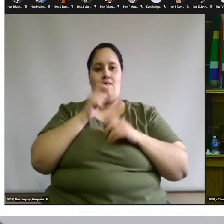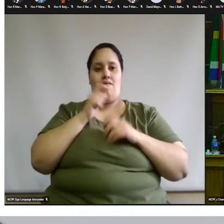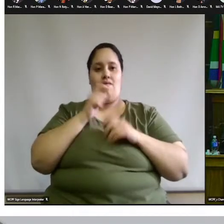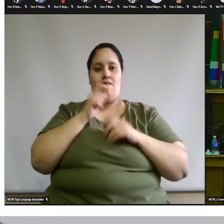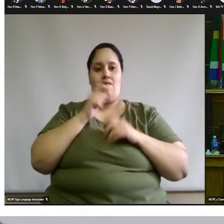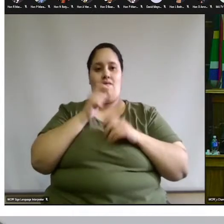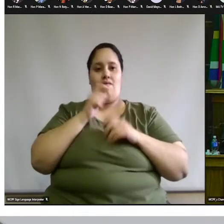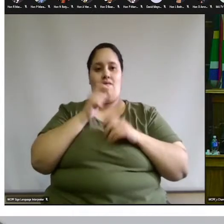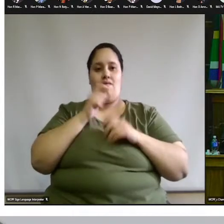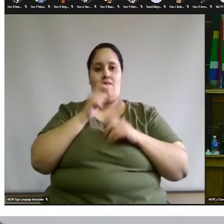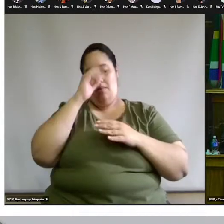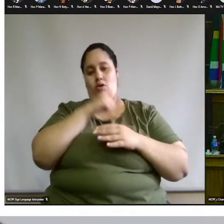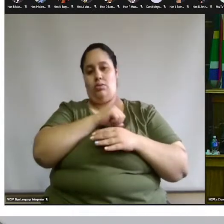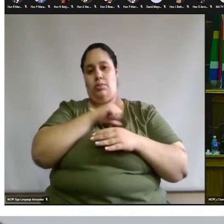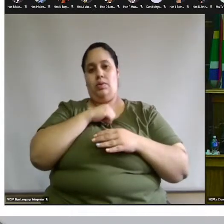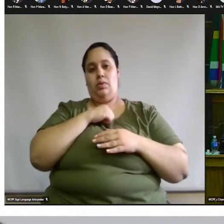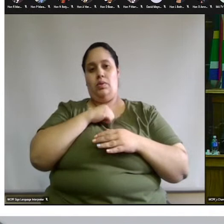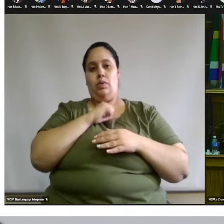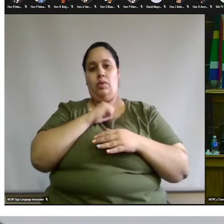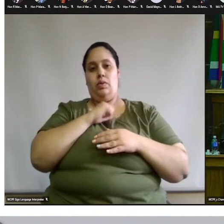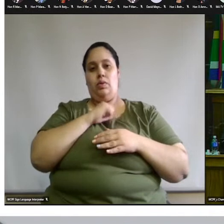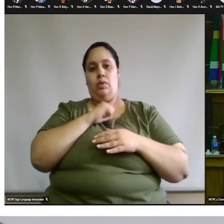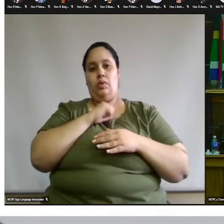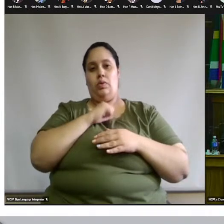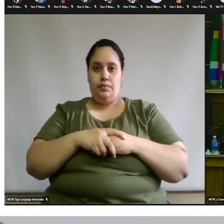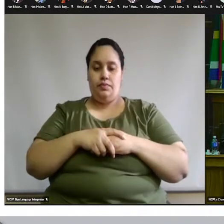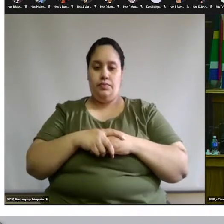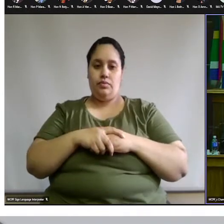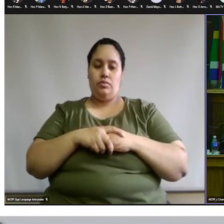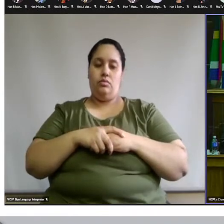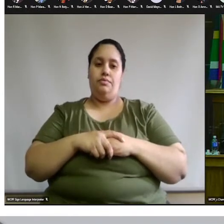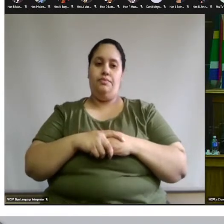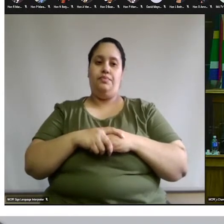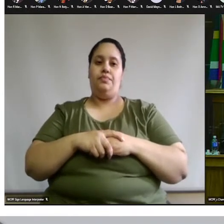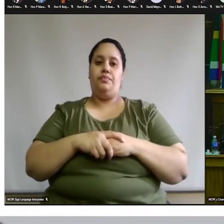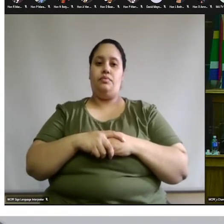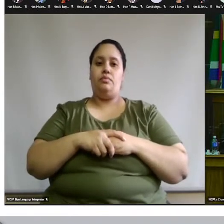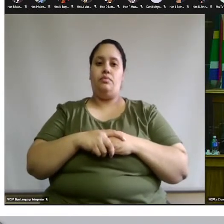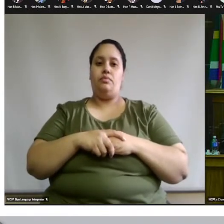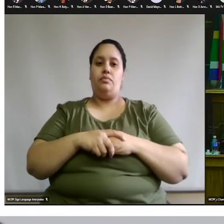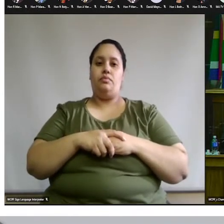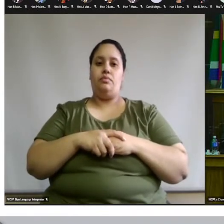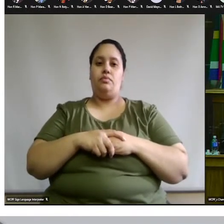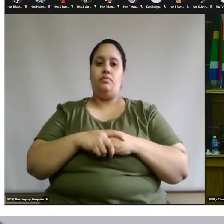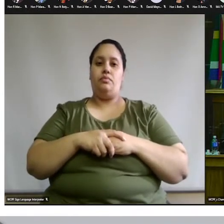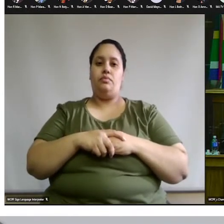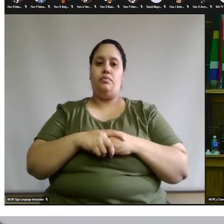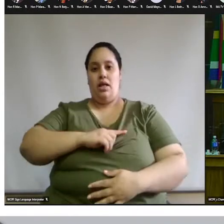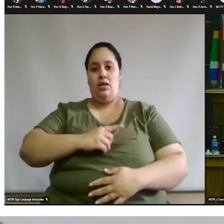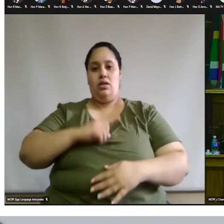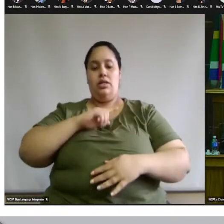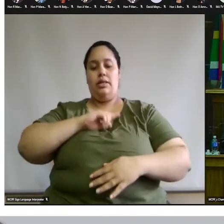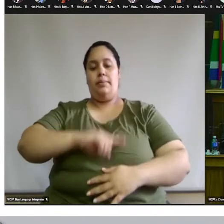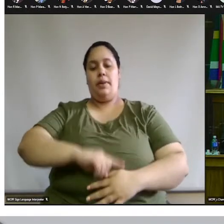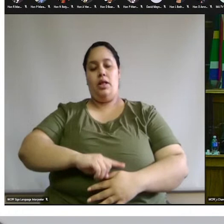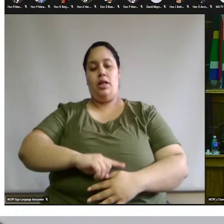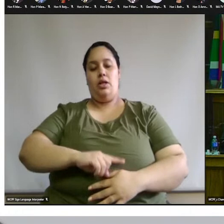academic hospitals. Deputy Speaker, the South African Depression and Anxiety